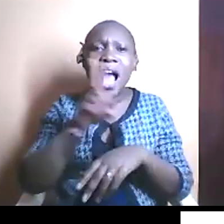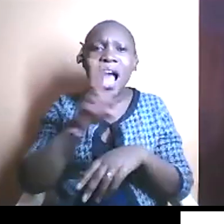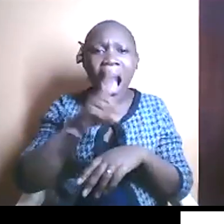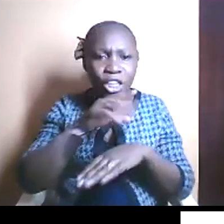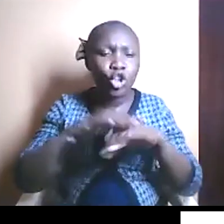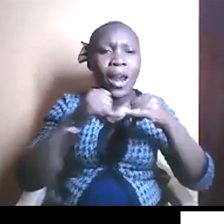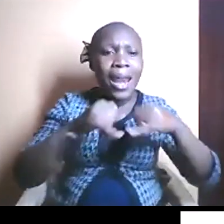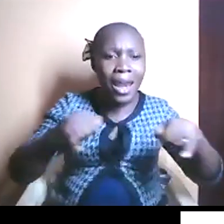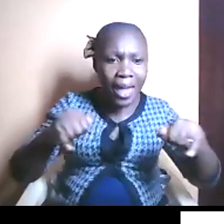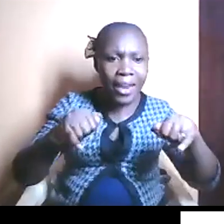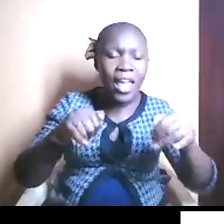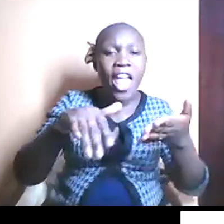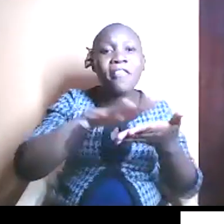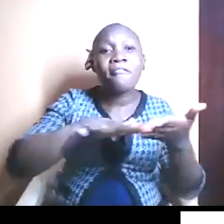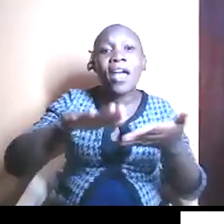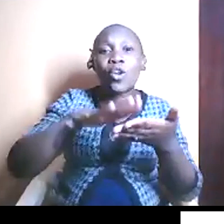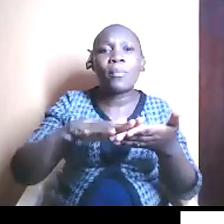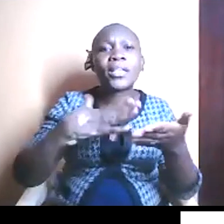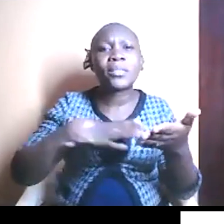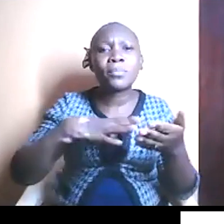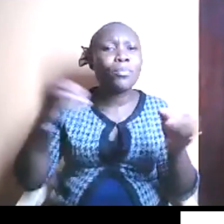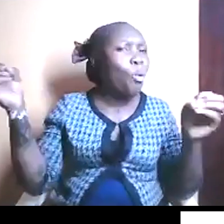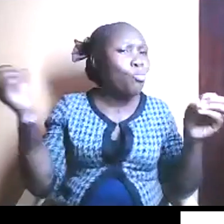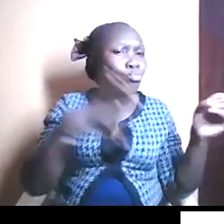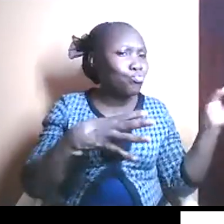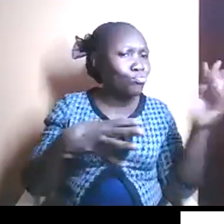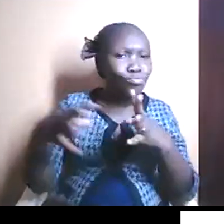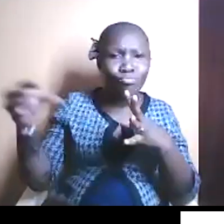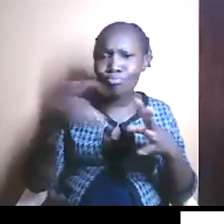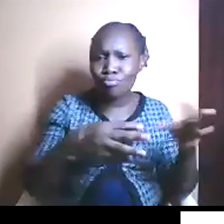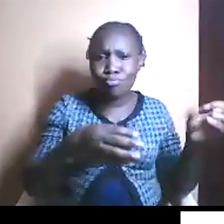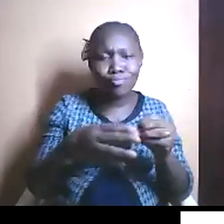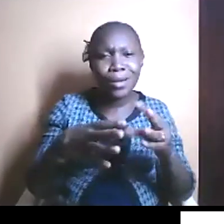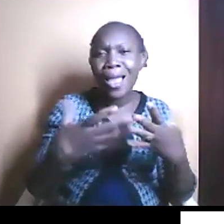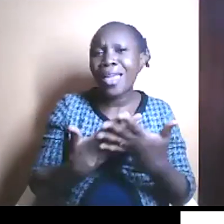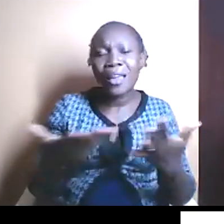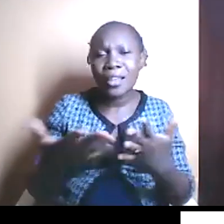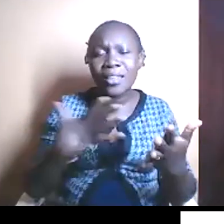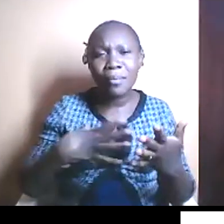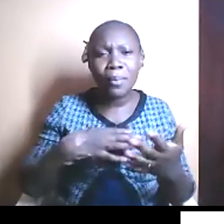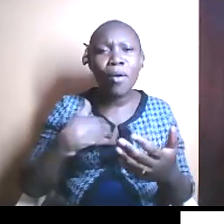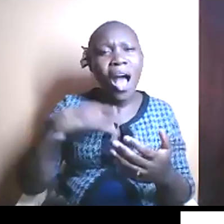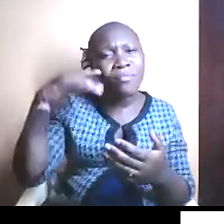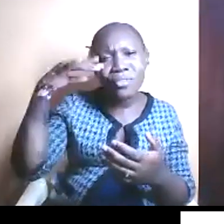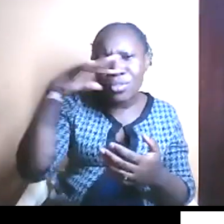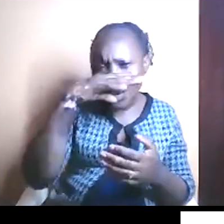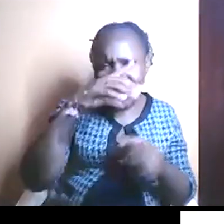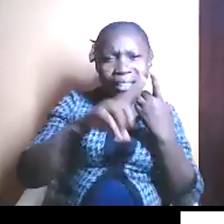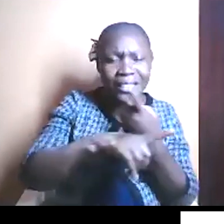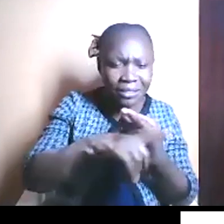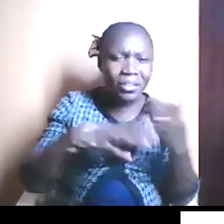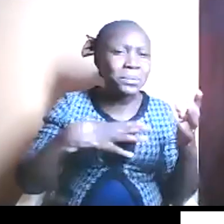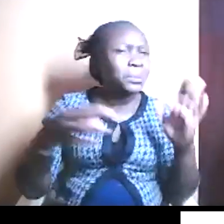with anonymity, anybody can post anything at any time. And there are a lot of conspiracy theories going around, misinformation.